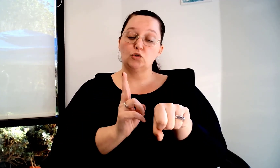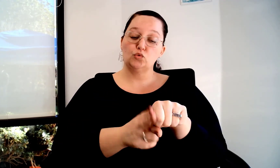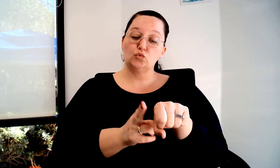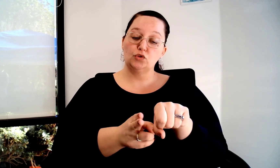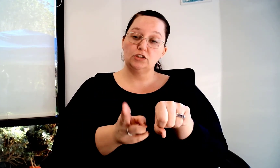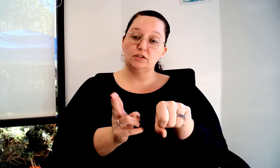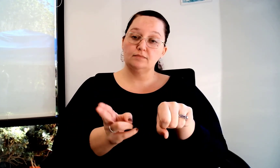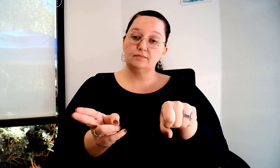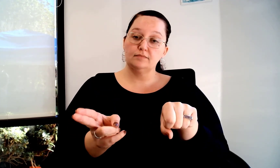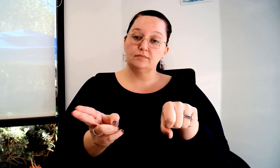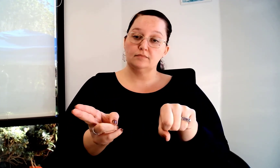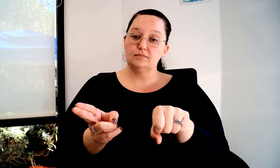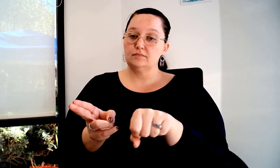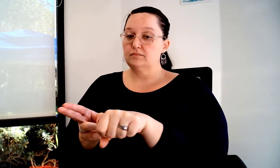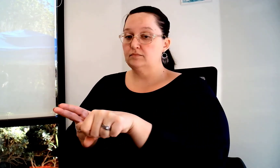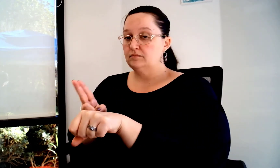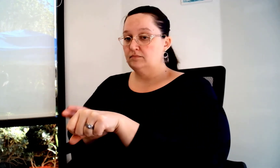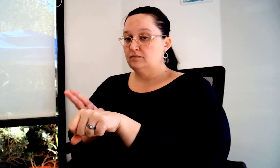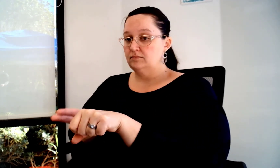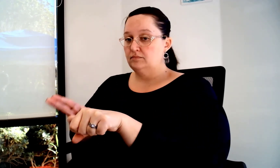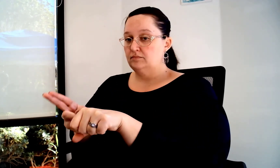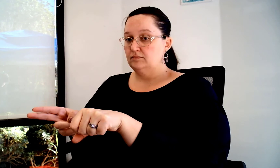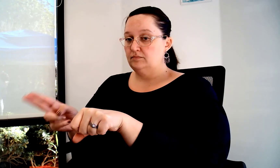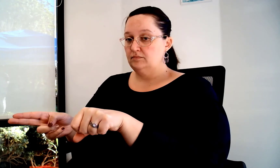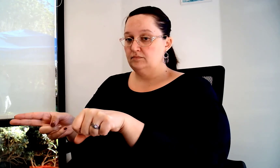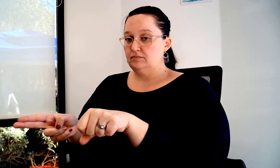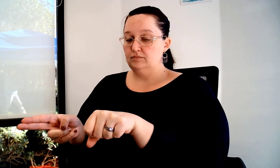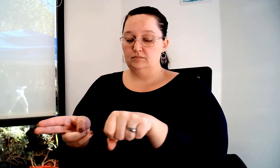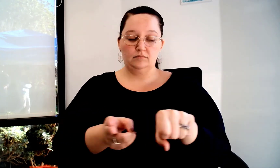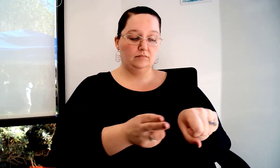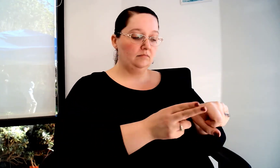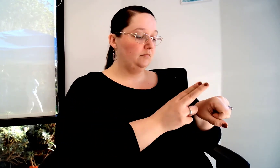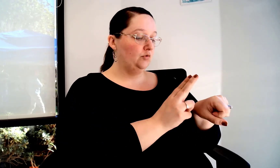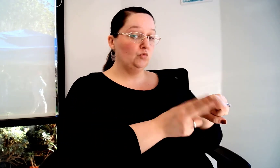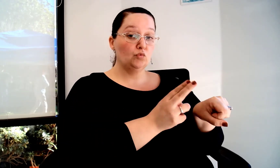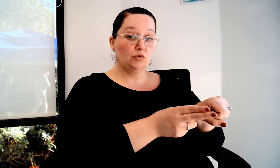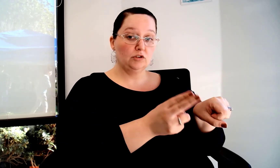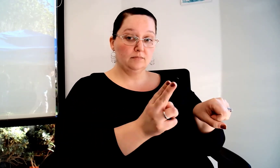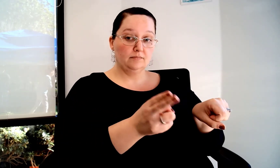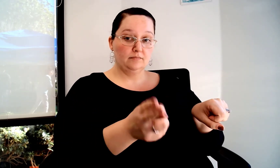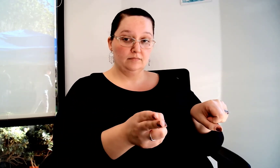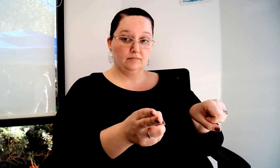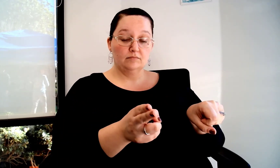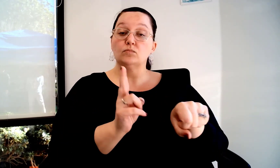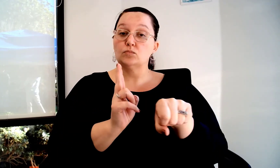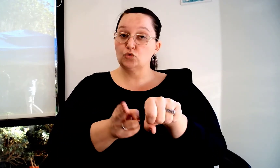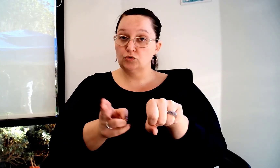You can sign it with a non-dominant S, dominant U, like you're chopping, sushi.